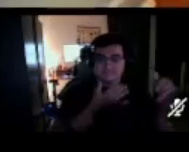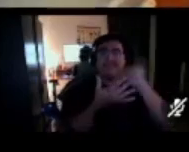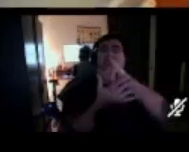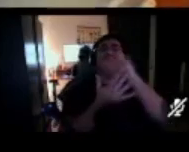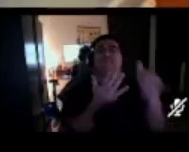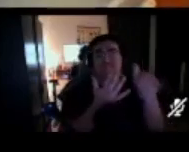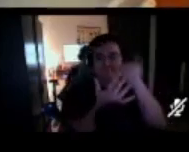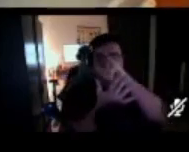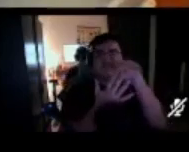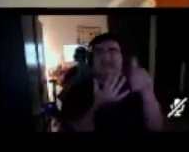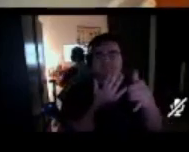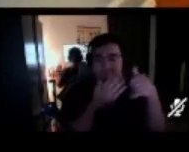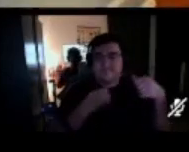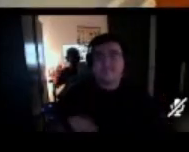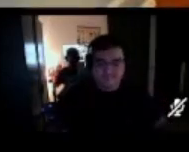same. Yeah.